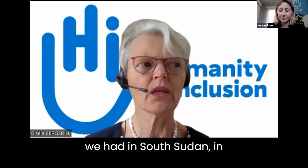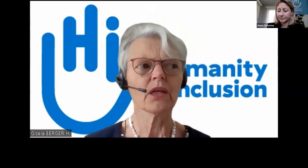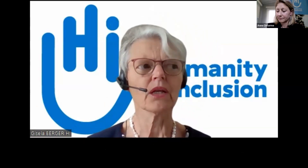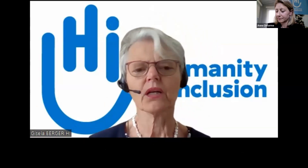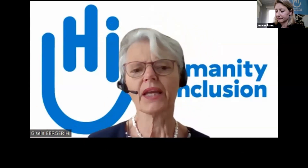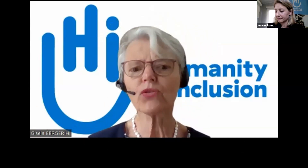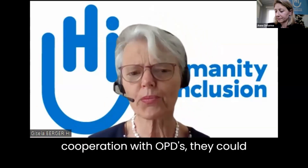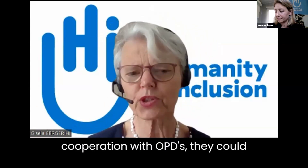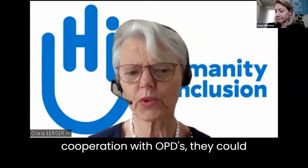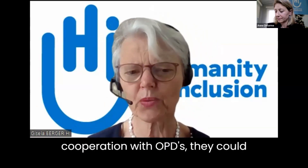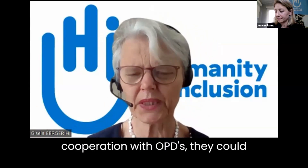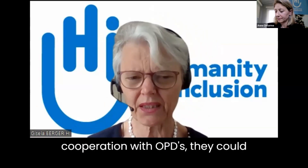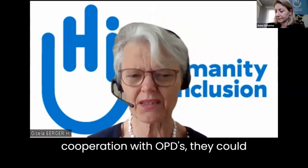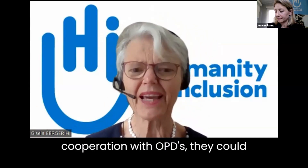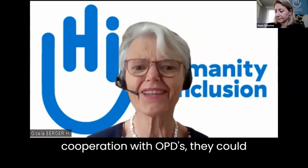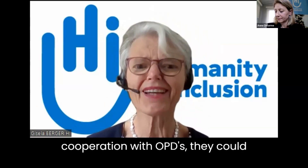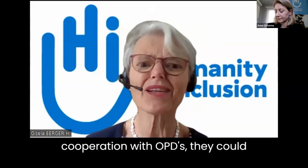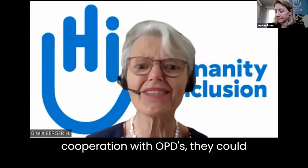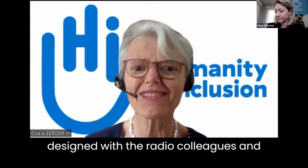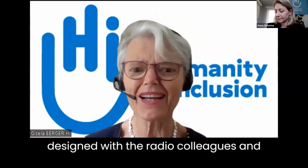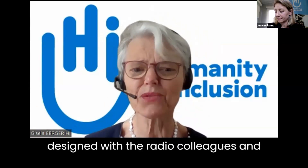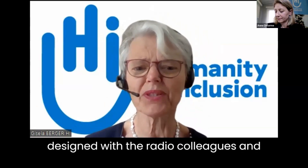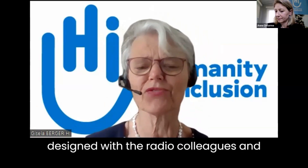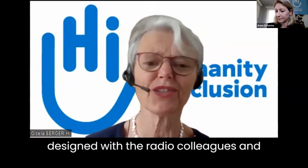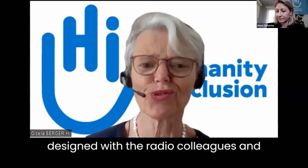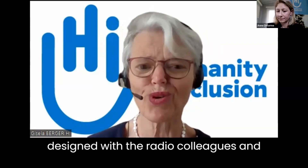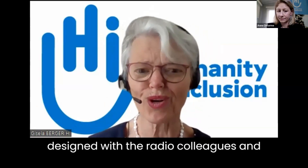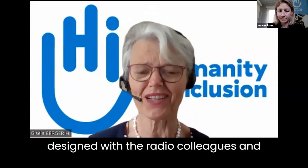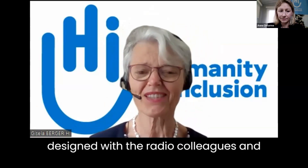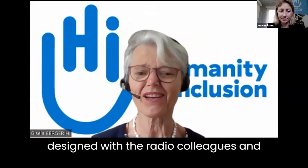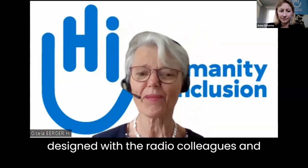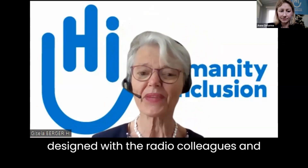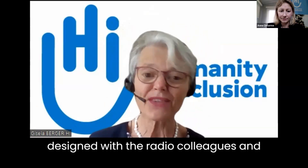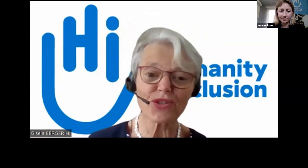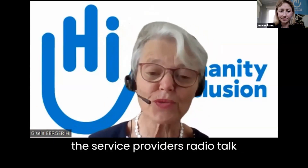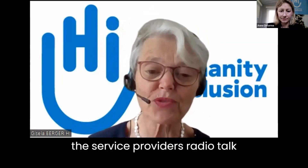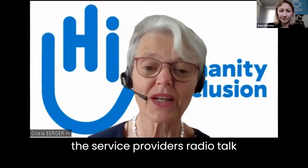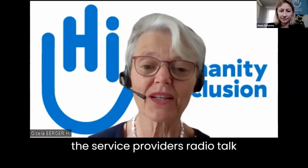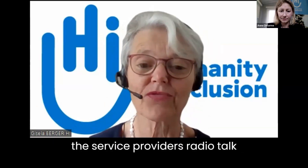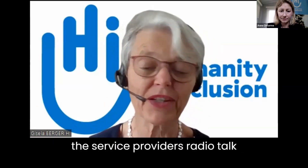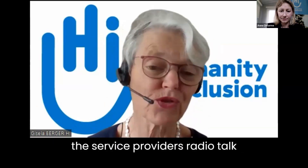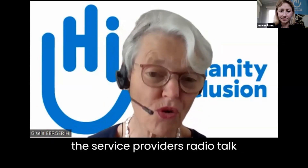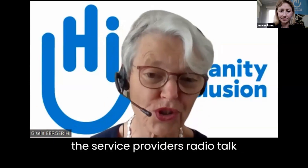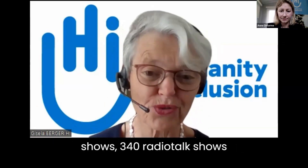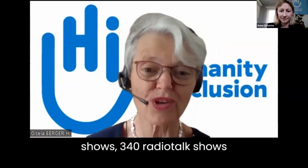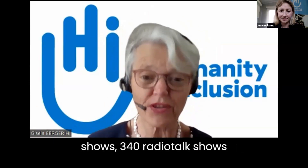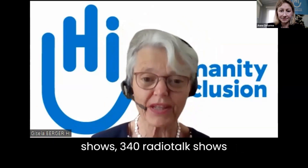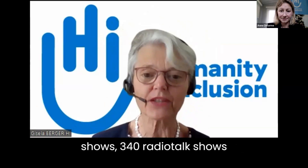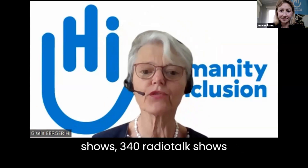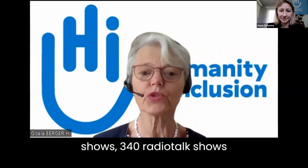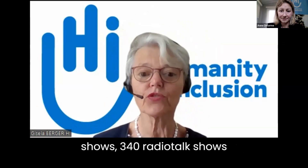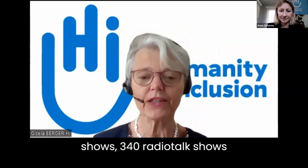Sudan, in cooperation with OPDs, they could designed with the radio colleagues and the service providers radio talk